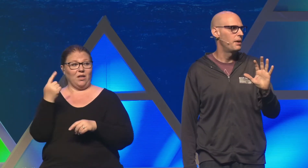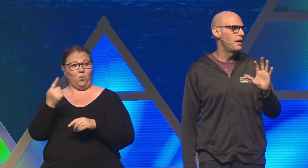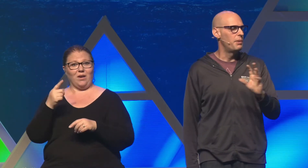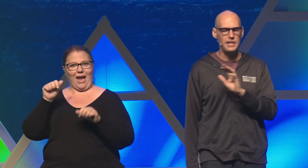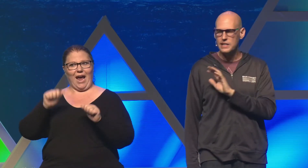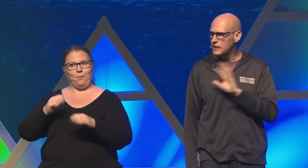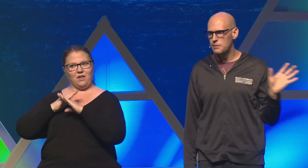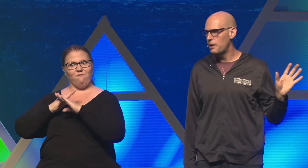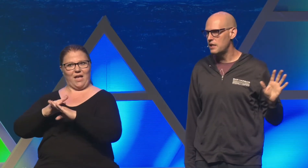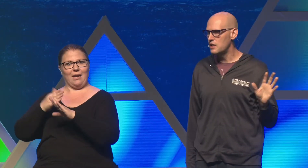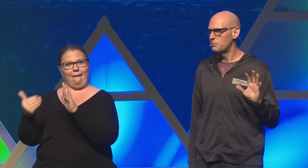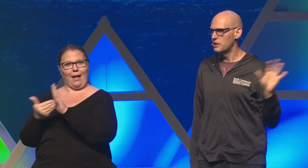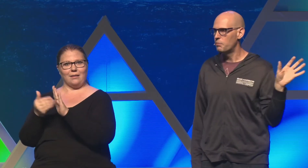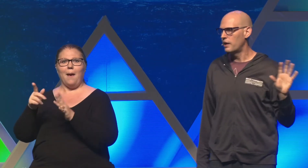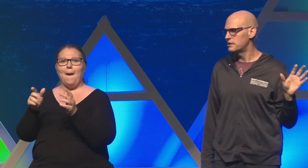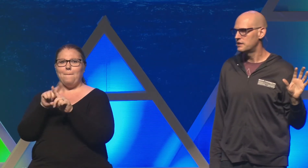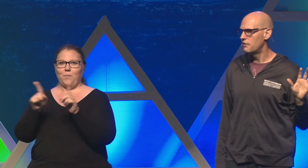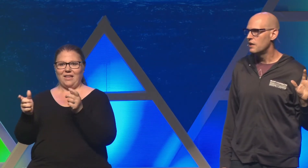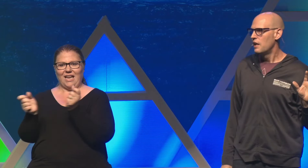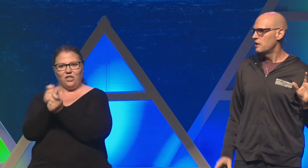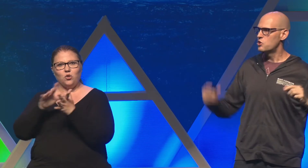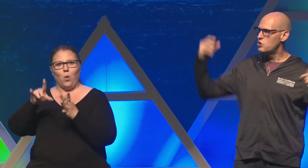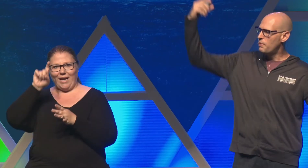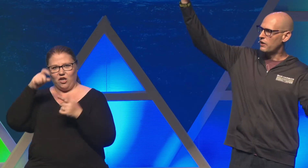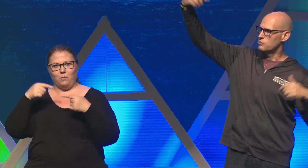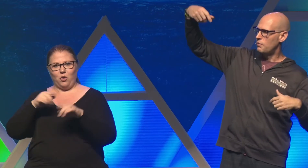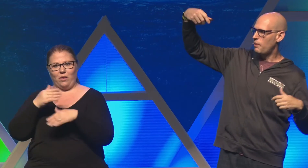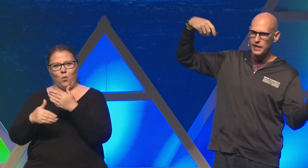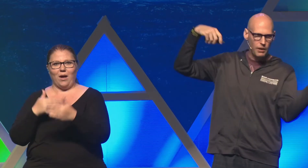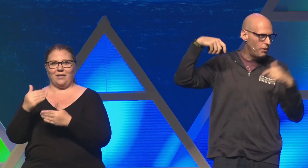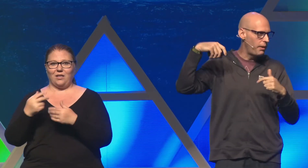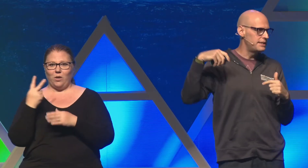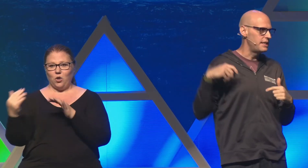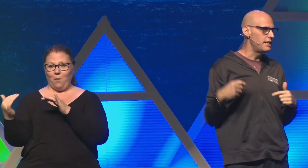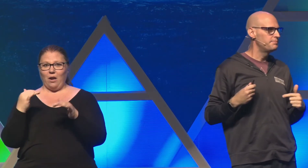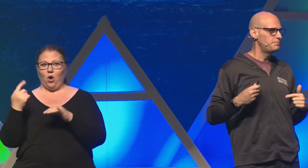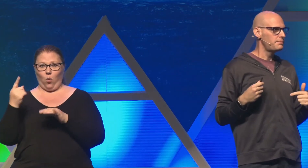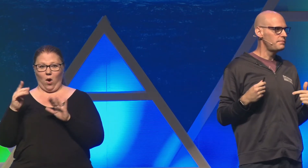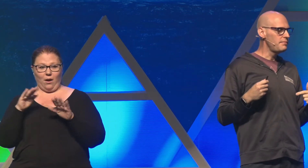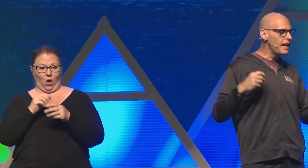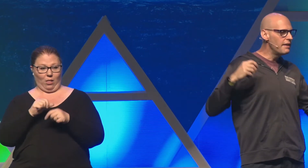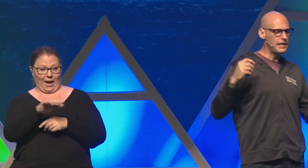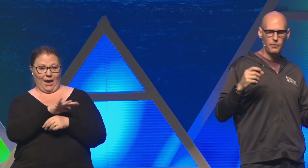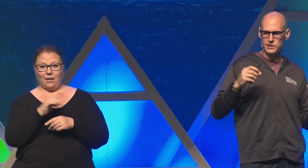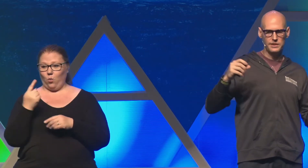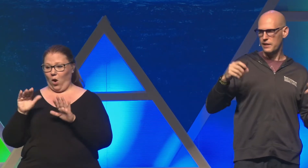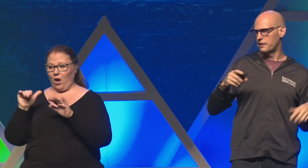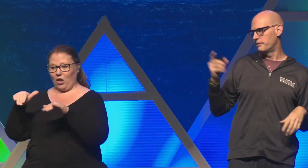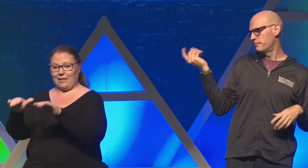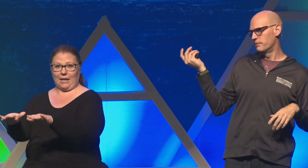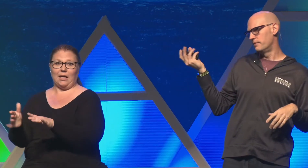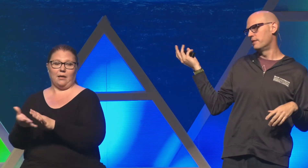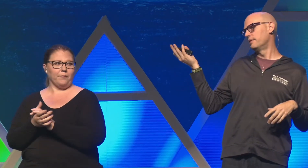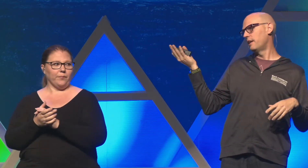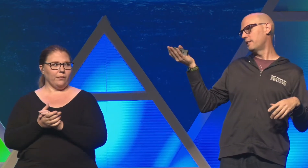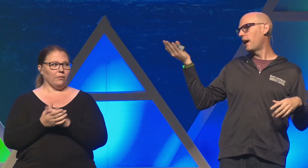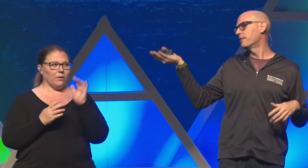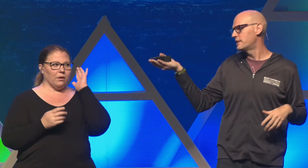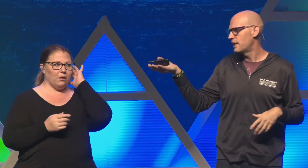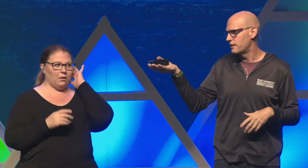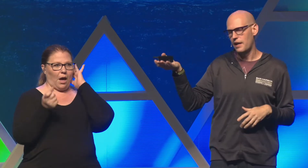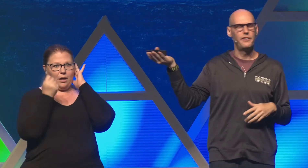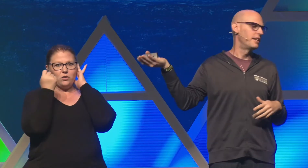them, but they decimated Egypt in the process of it. There were 2 battles, one by land, one by sea, and that wasn't